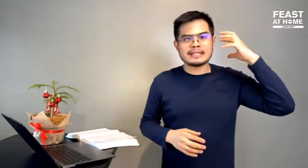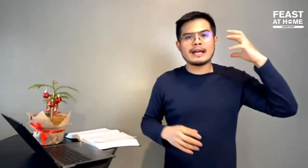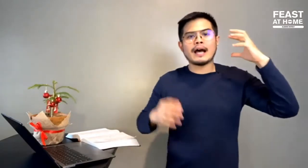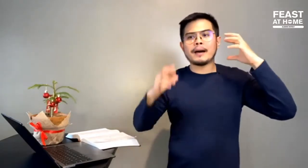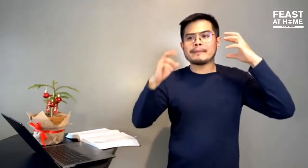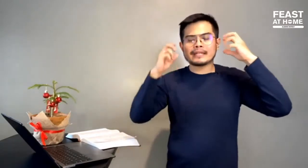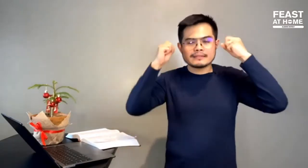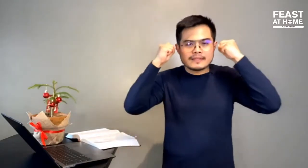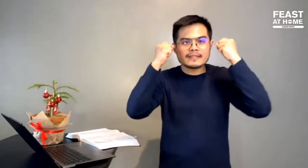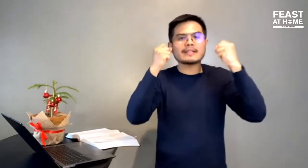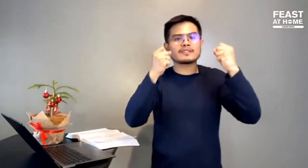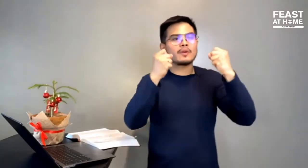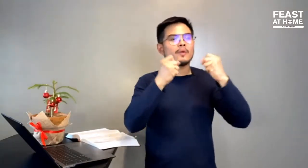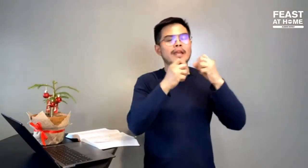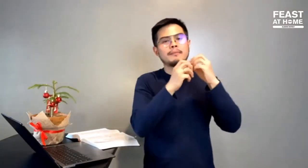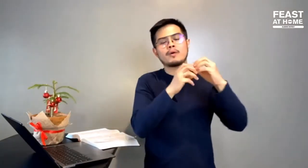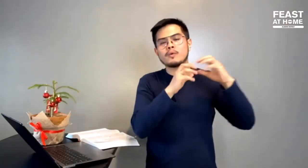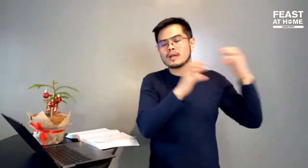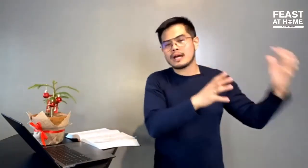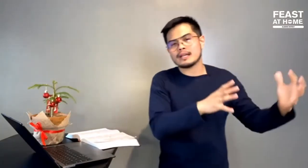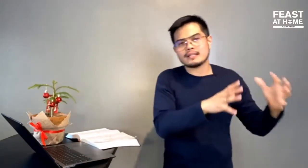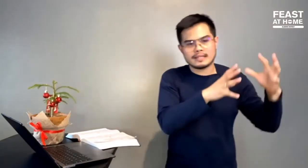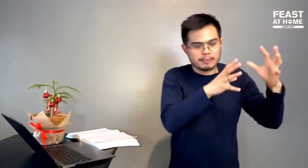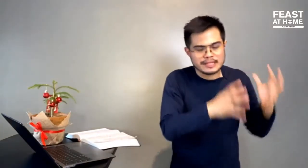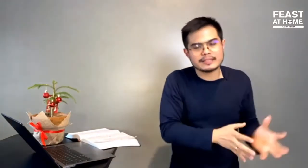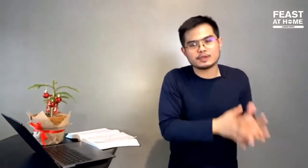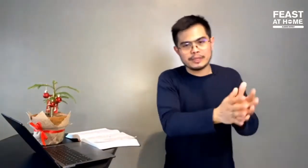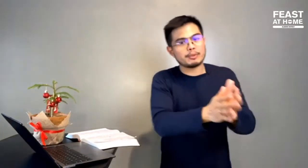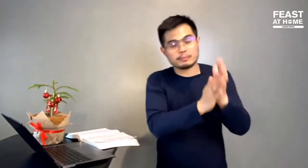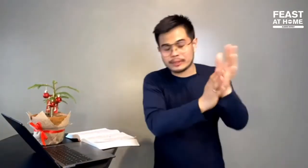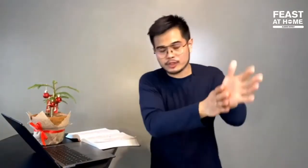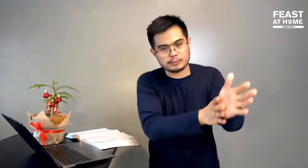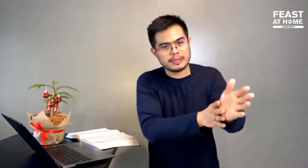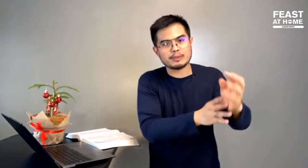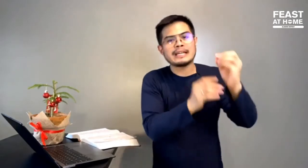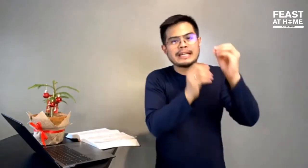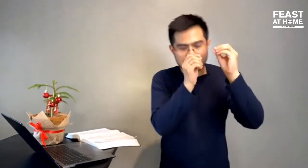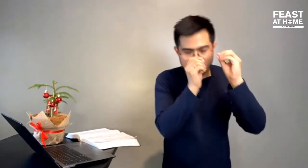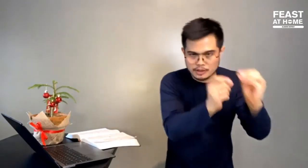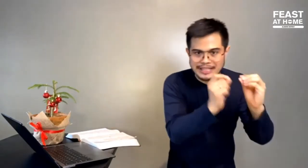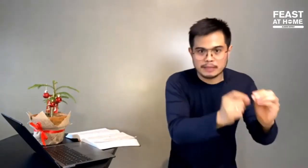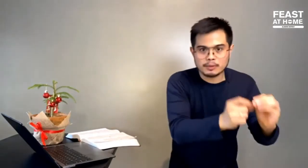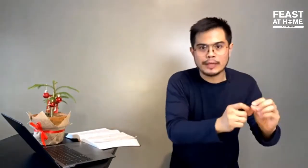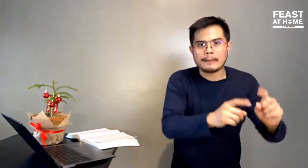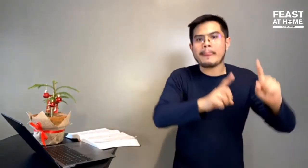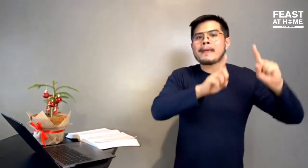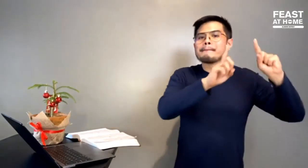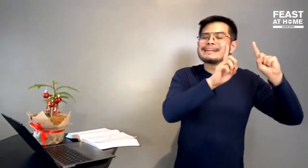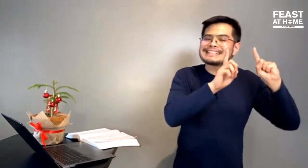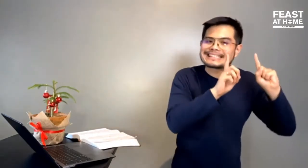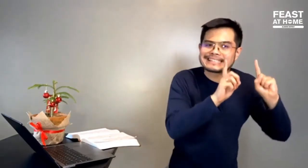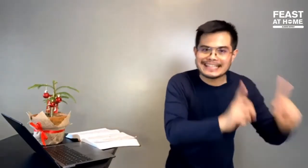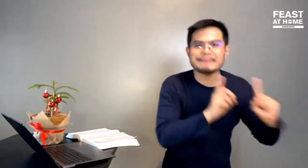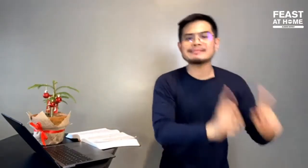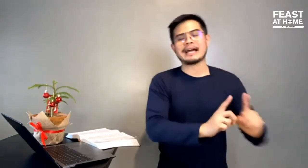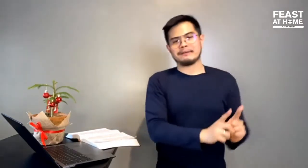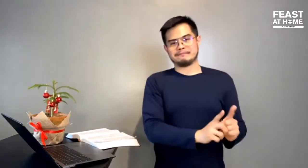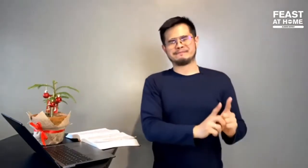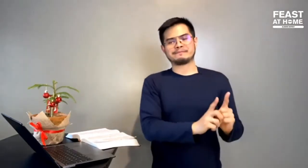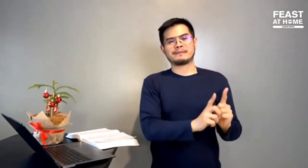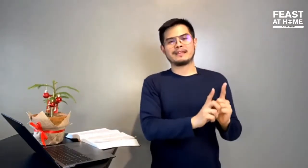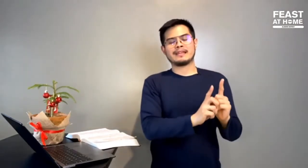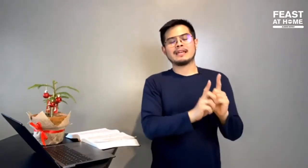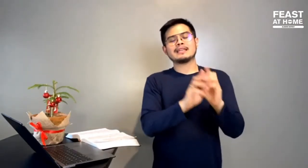just he can think so well about who God is and present it to people and preach it to people in an understandable way. But at the same